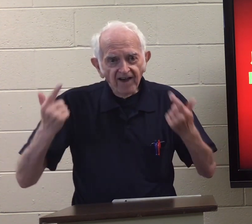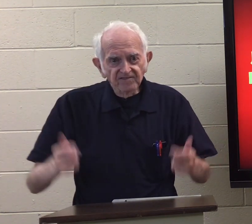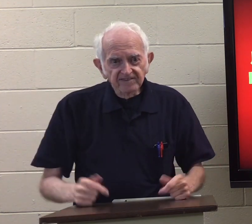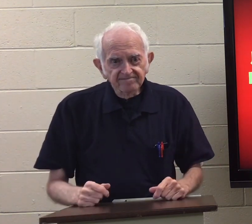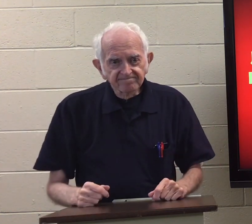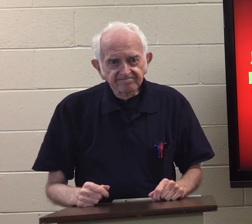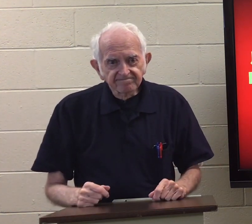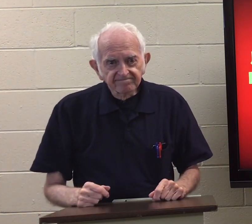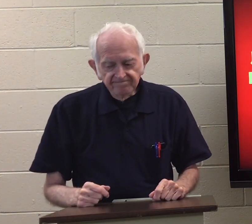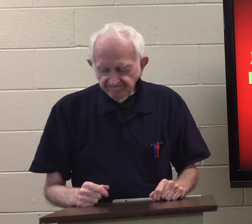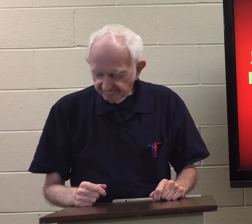And go for a better life.